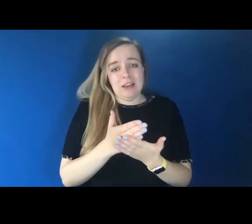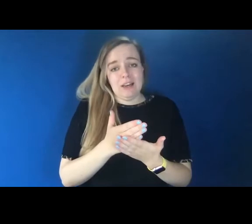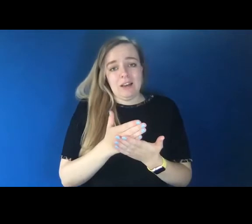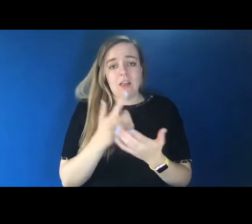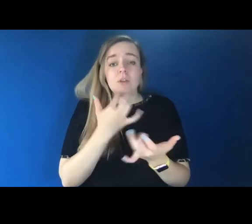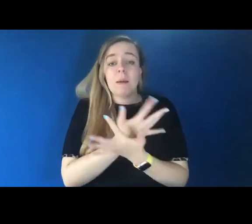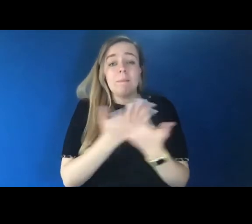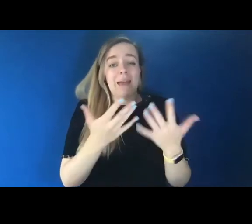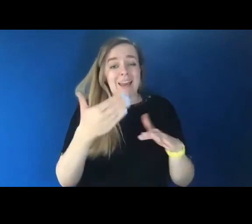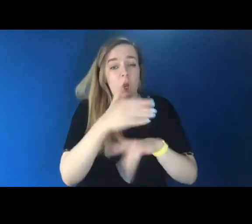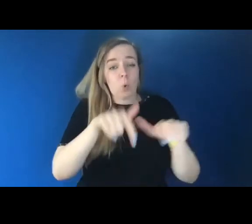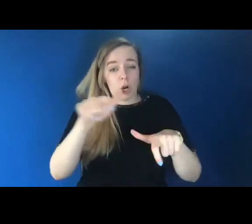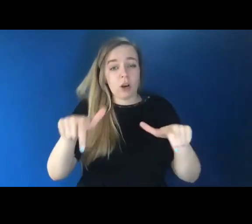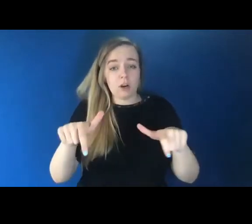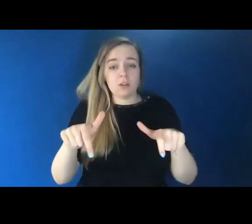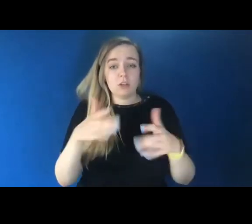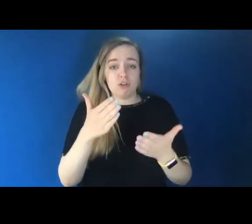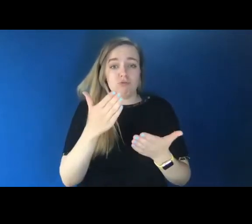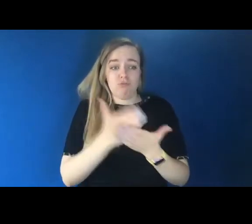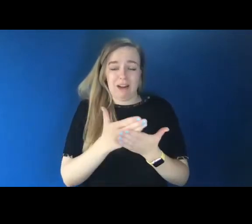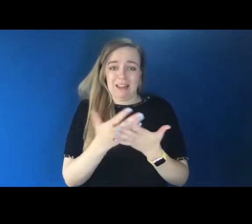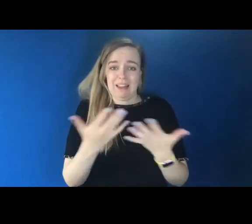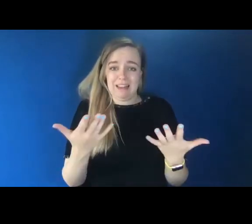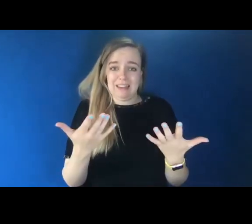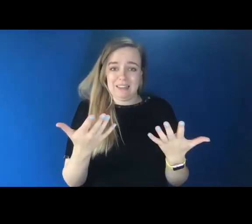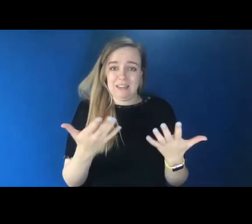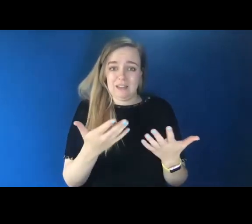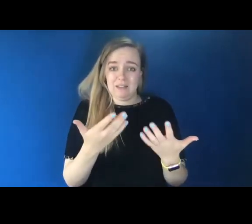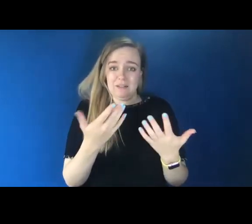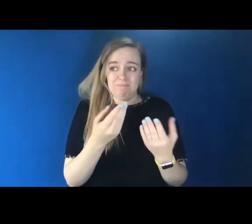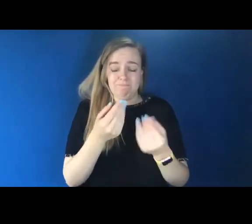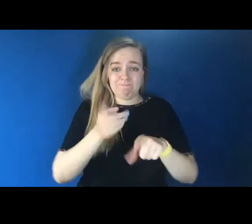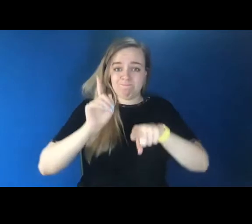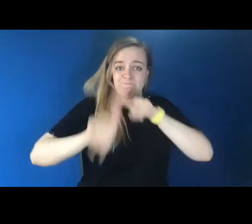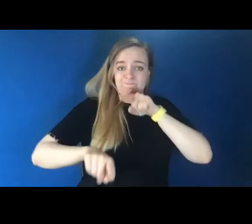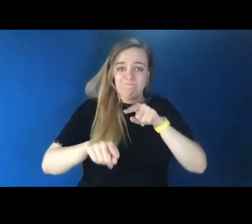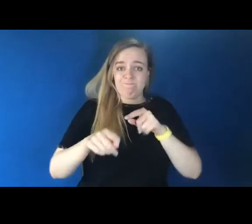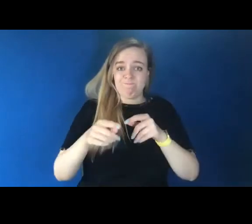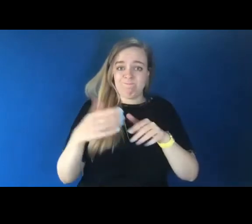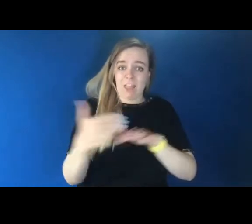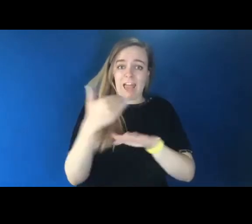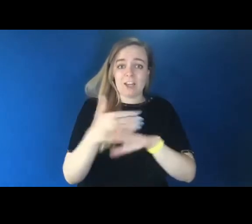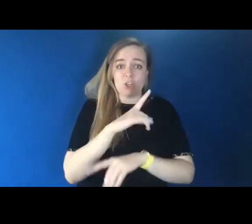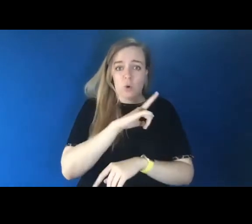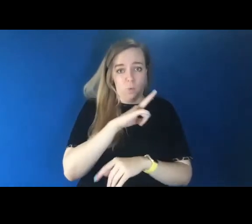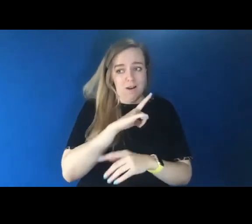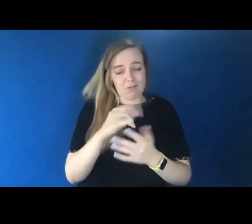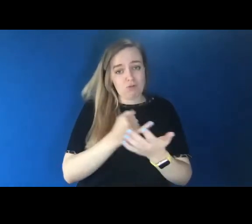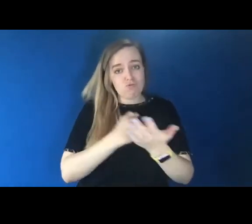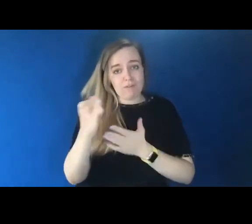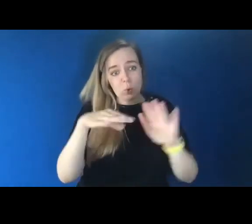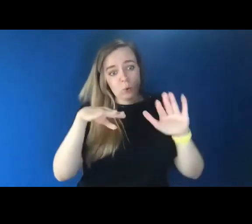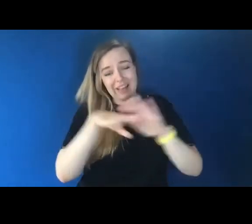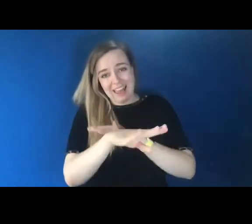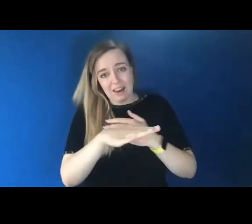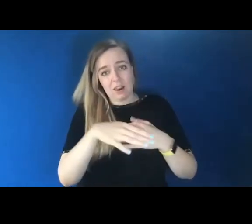several workers really facing disciplinary action for refusing to go into premises that